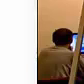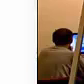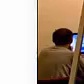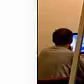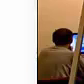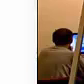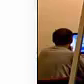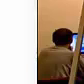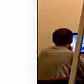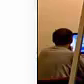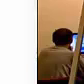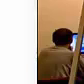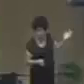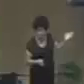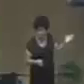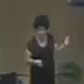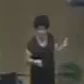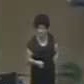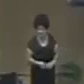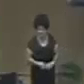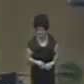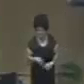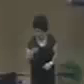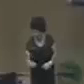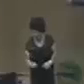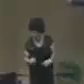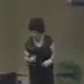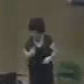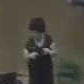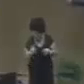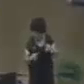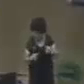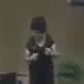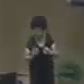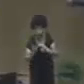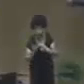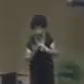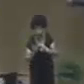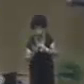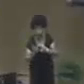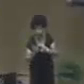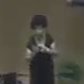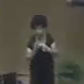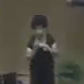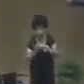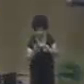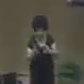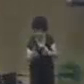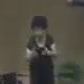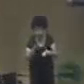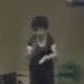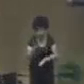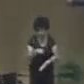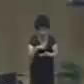themselves. In our case, there's also competition from other providers within jails. which have traditionally been the study